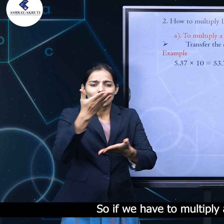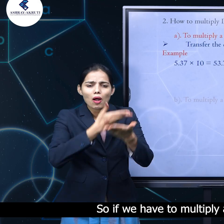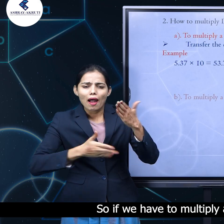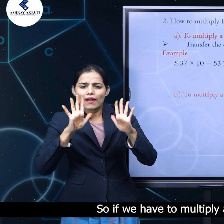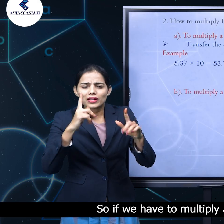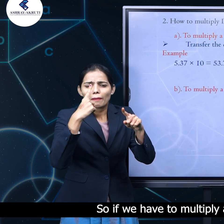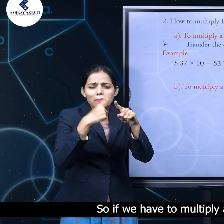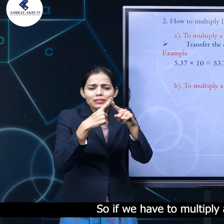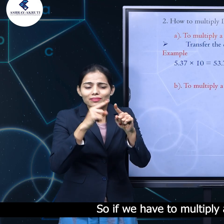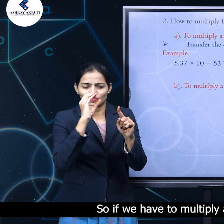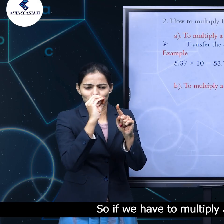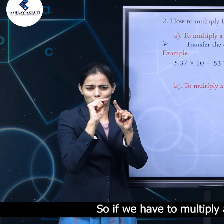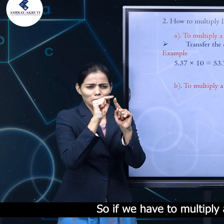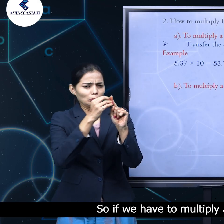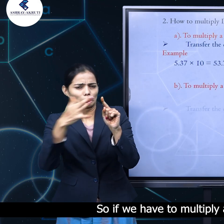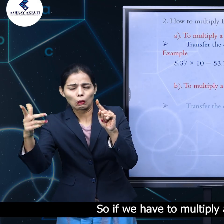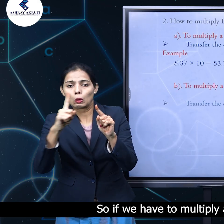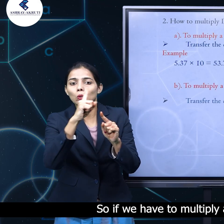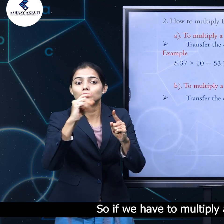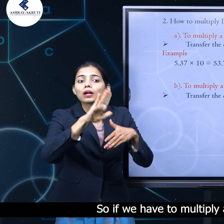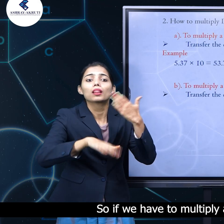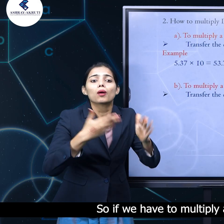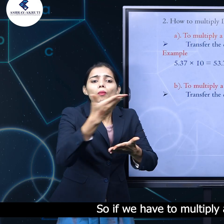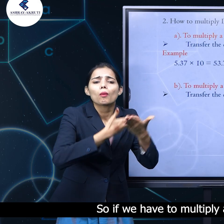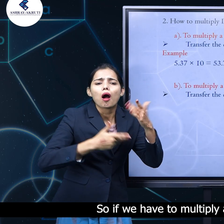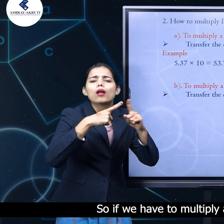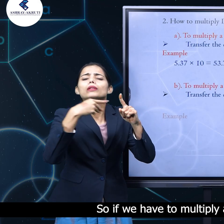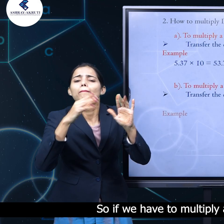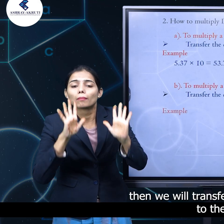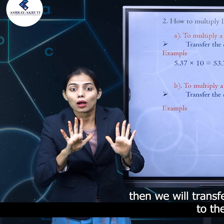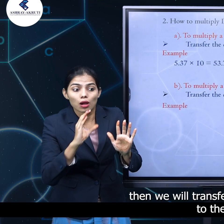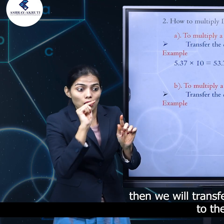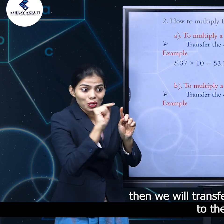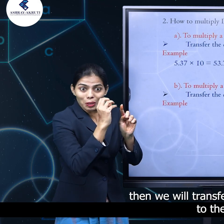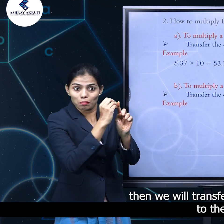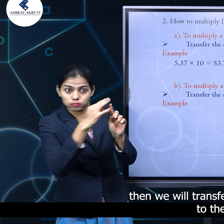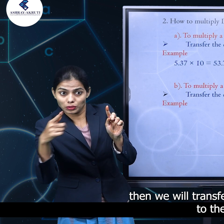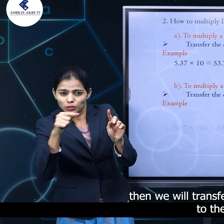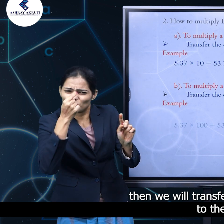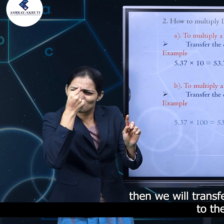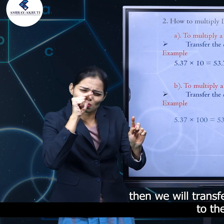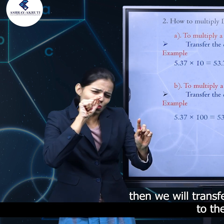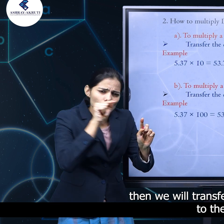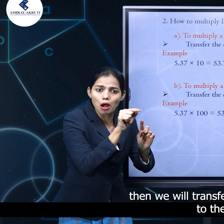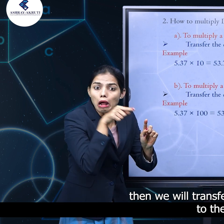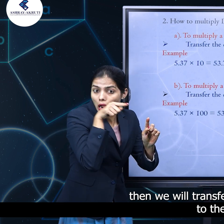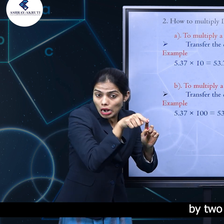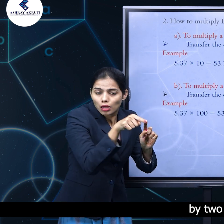If we have to multiply a decimal number by 100, then we will transfer the decimal point to the right by